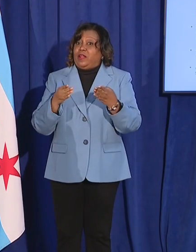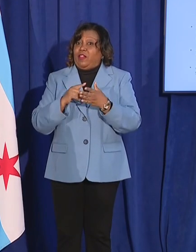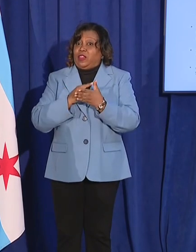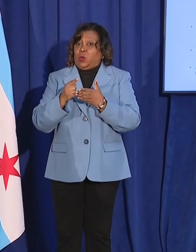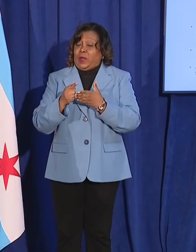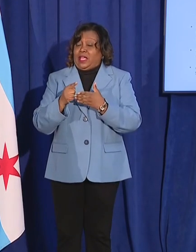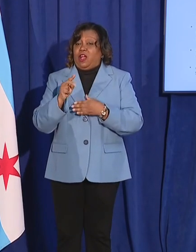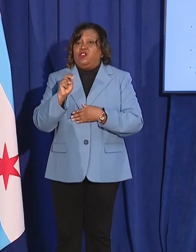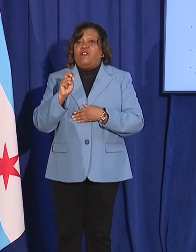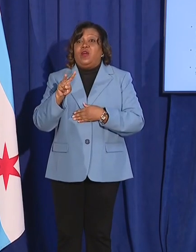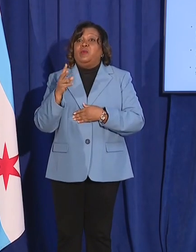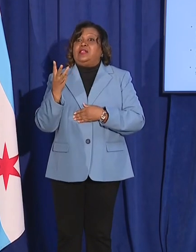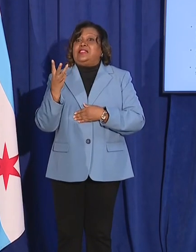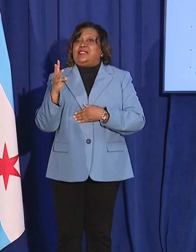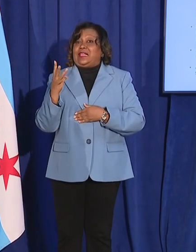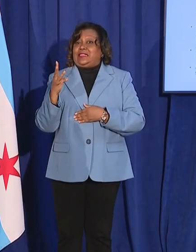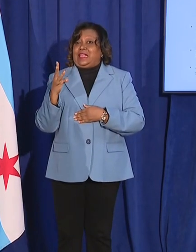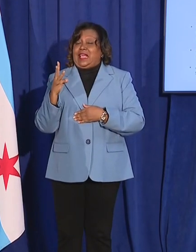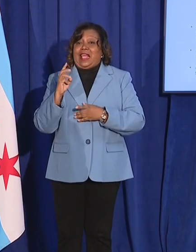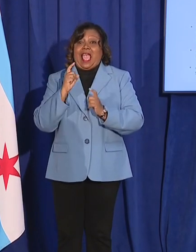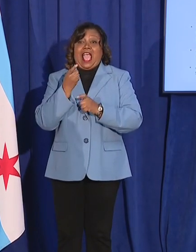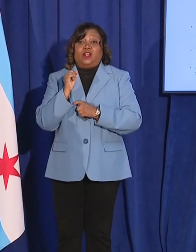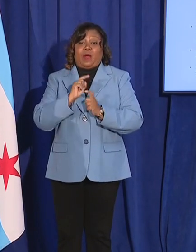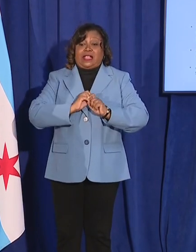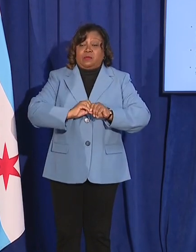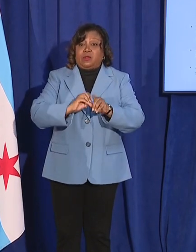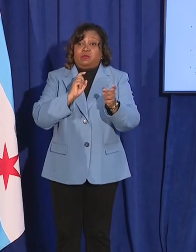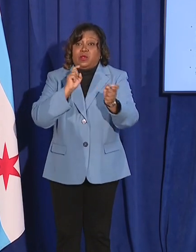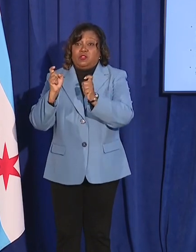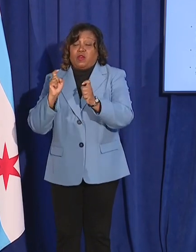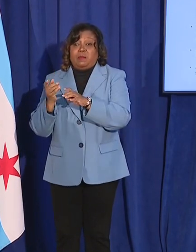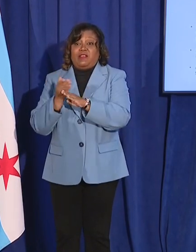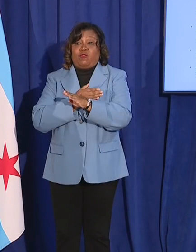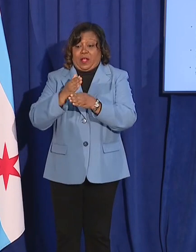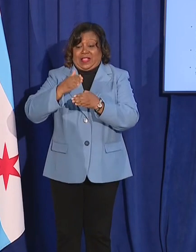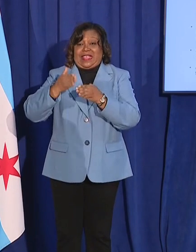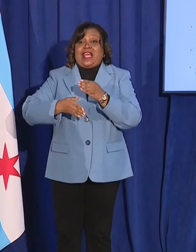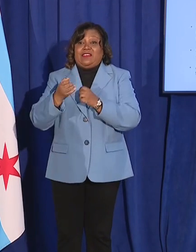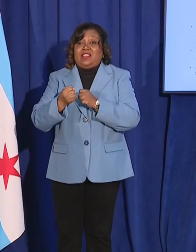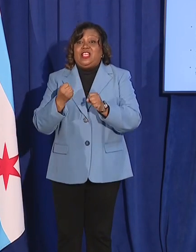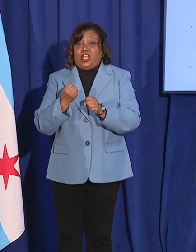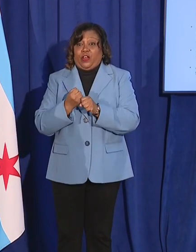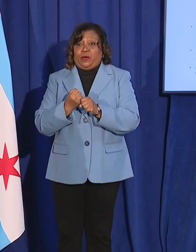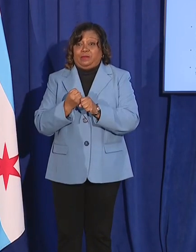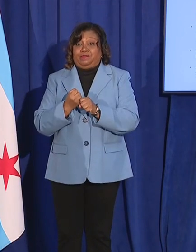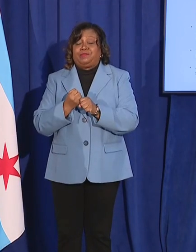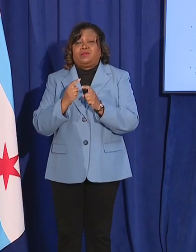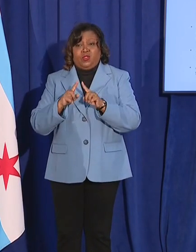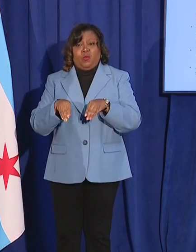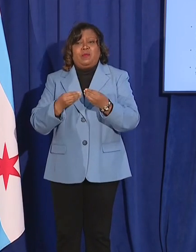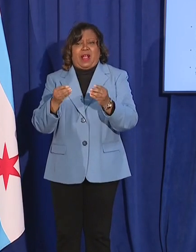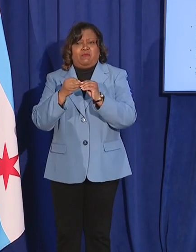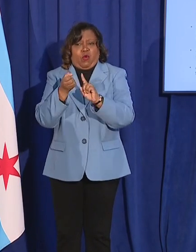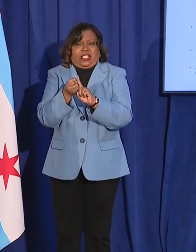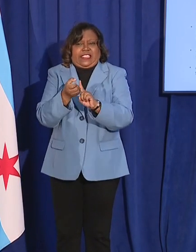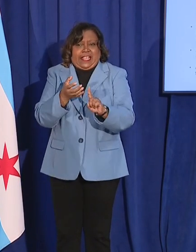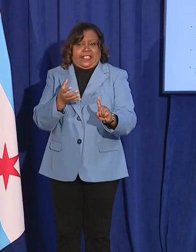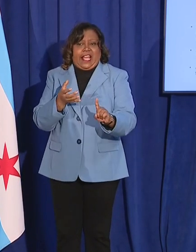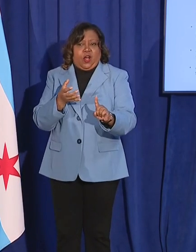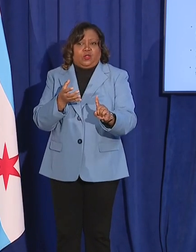week of November 16th, and grants will be distributed before the end of the year. And we'll provide more